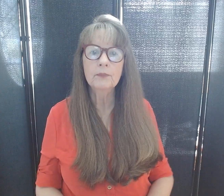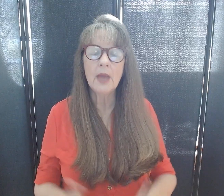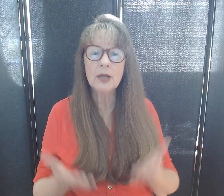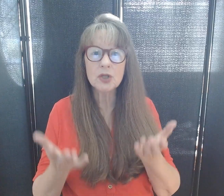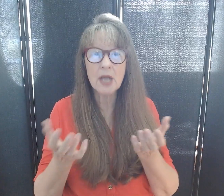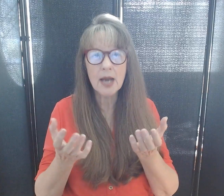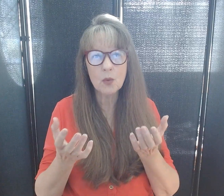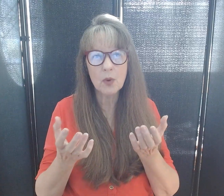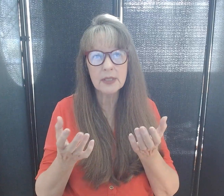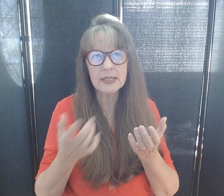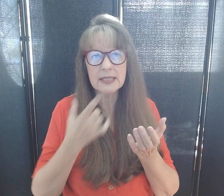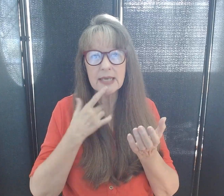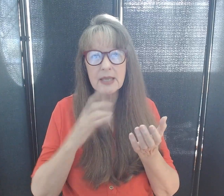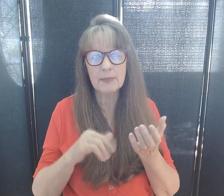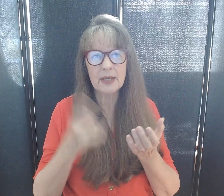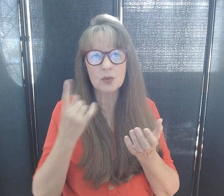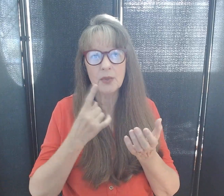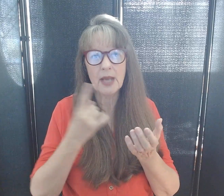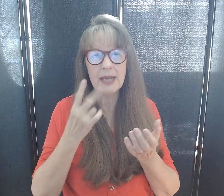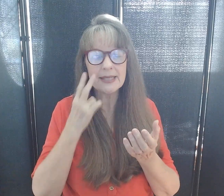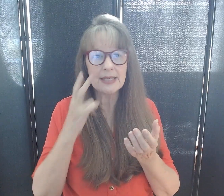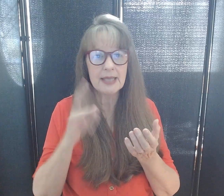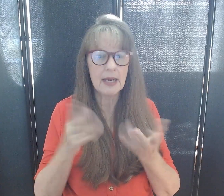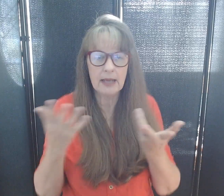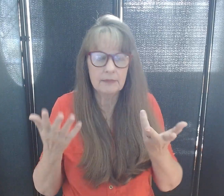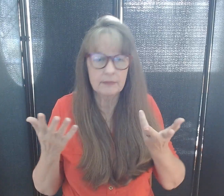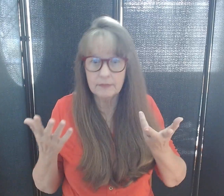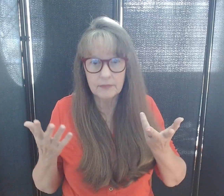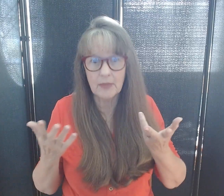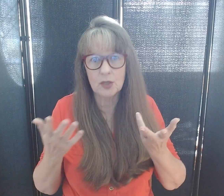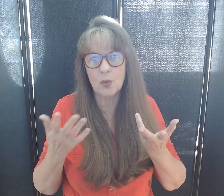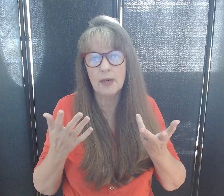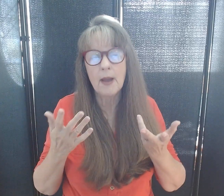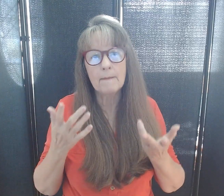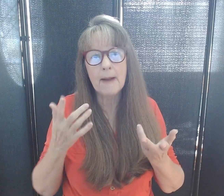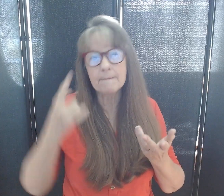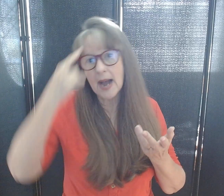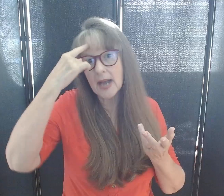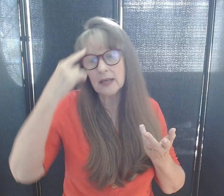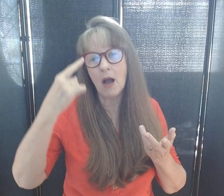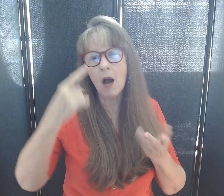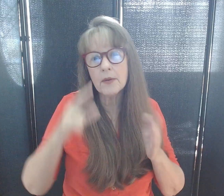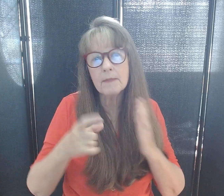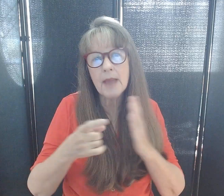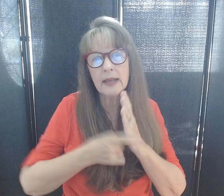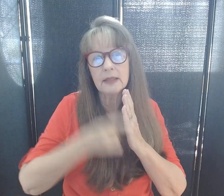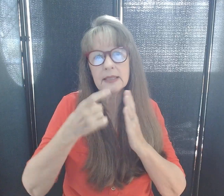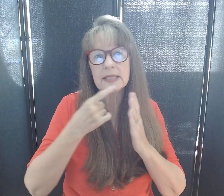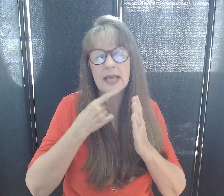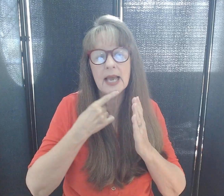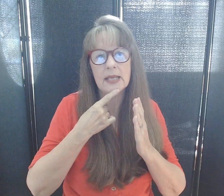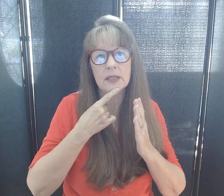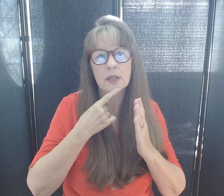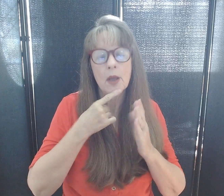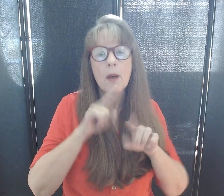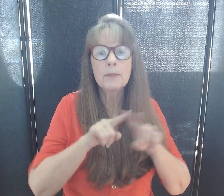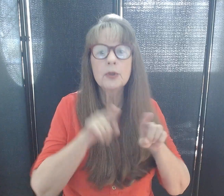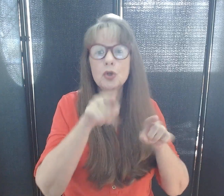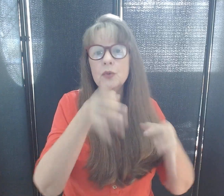just kind of wanted to say that because when I see that, that's what my mind automatically says, but you